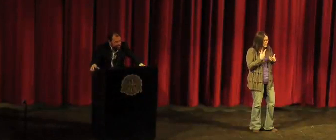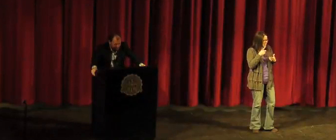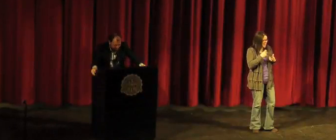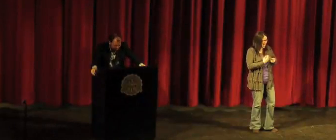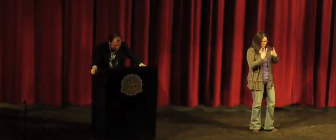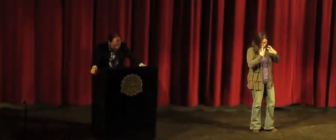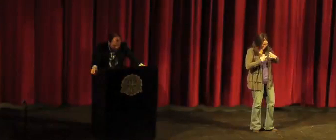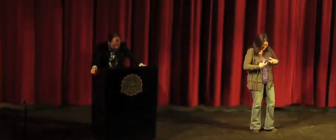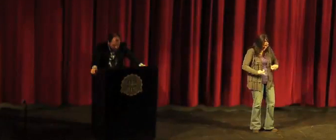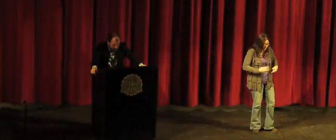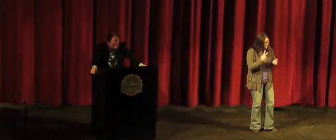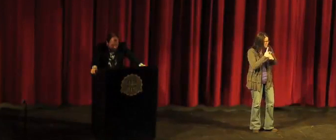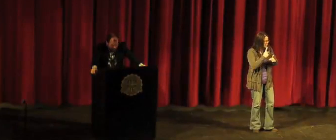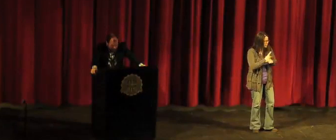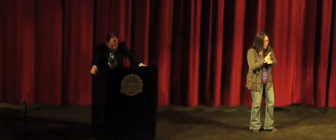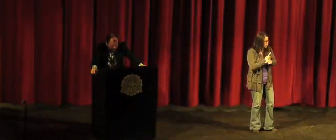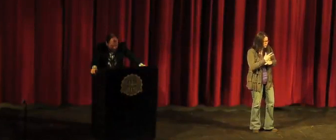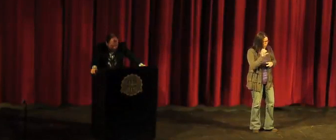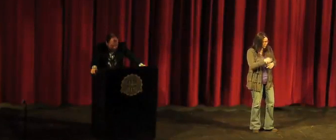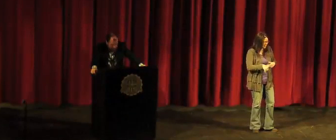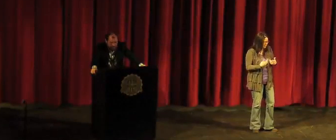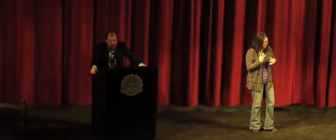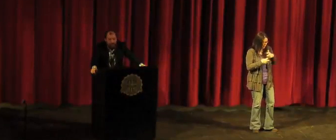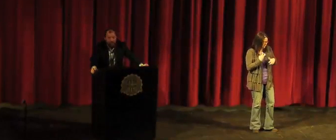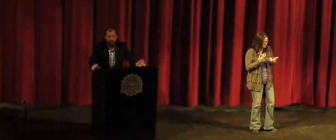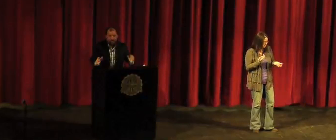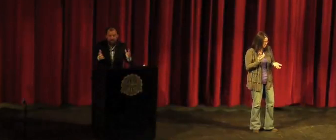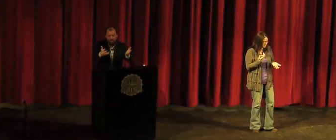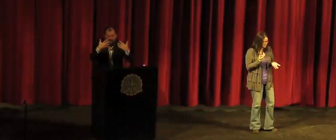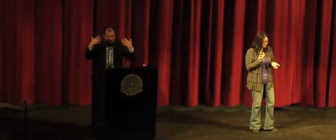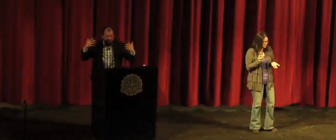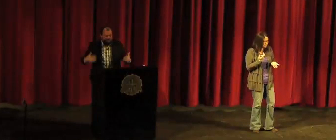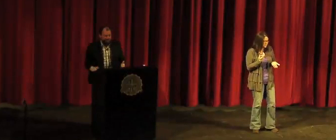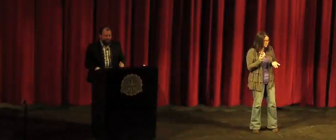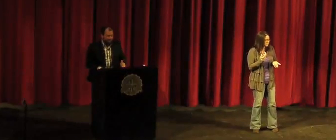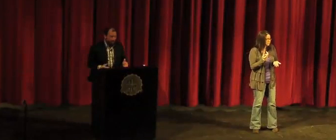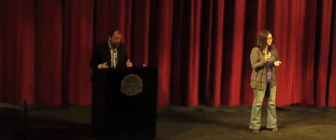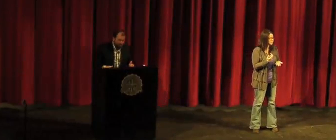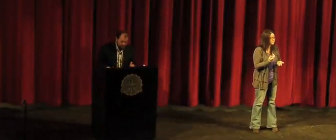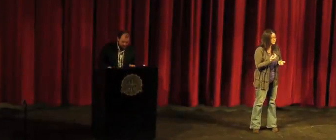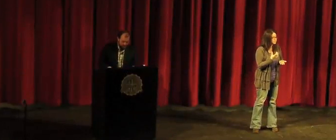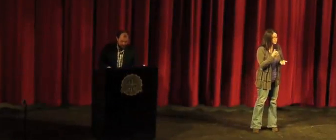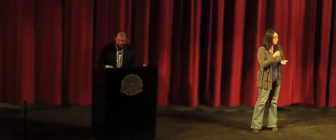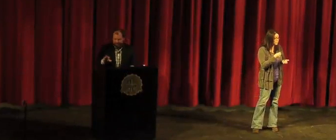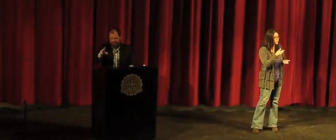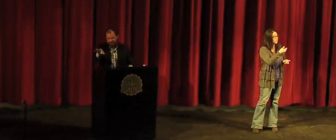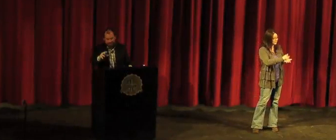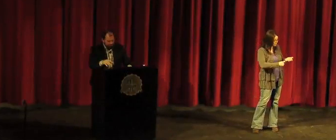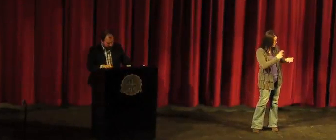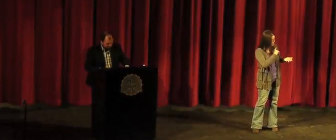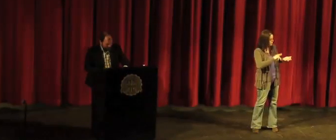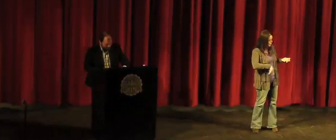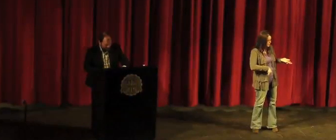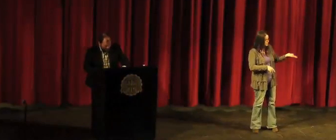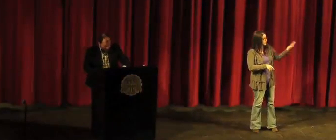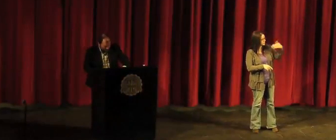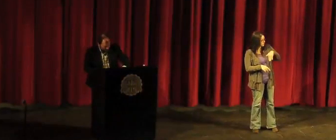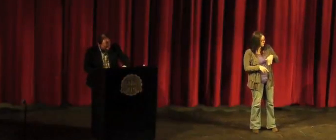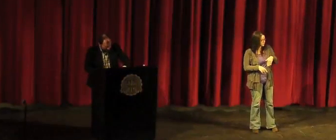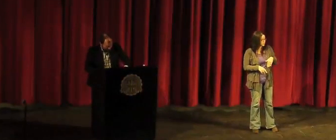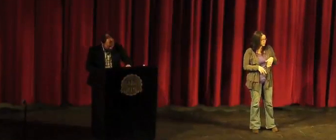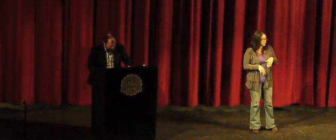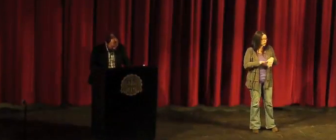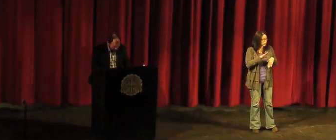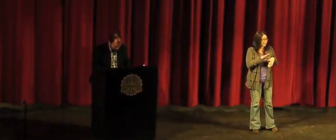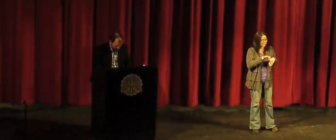dig down and figure out what that is. And so he invites the prince into his fairly seedy